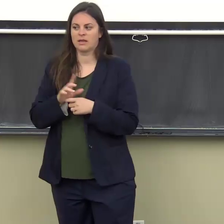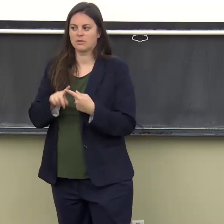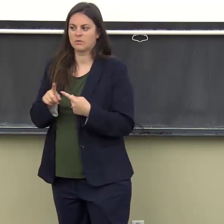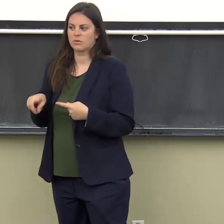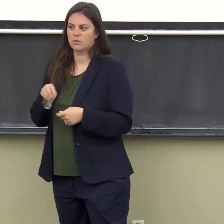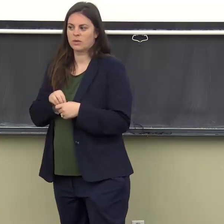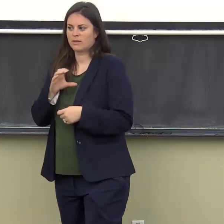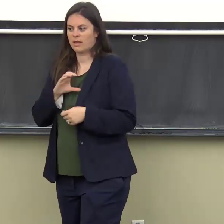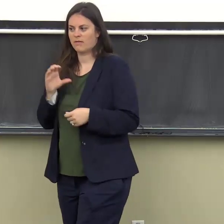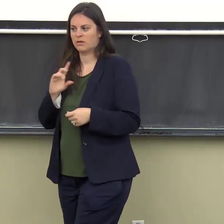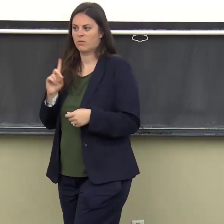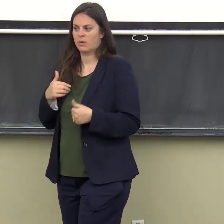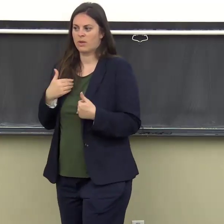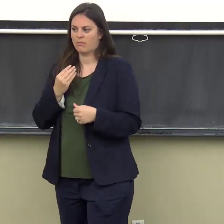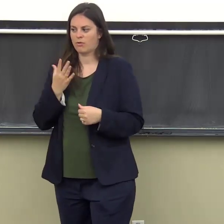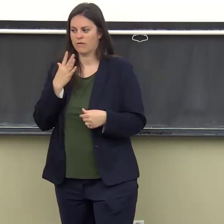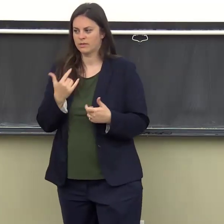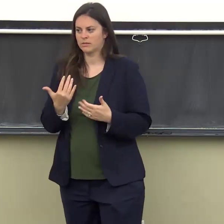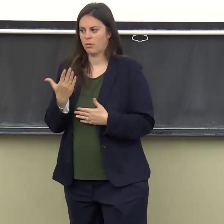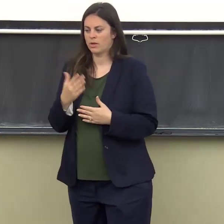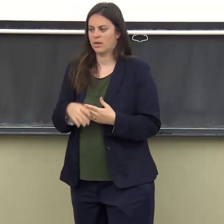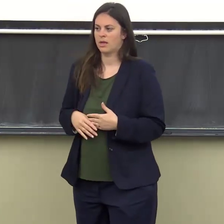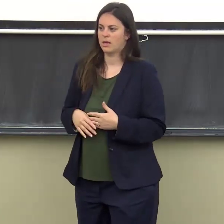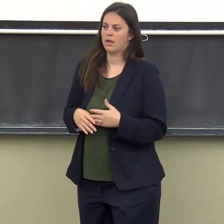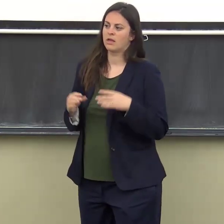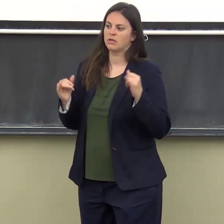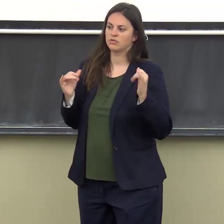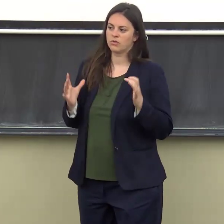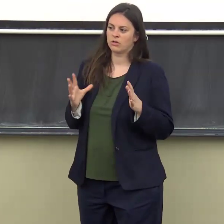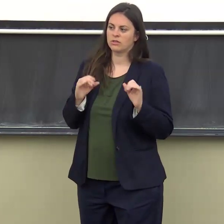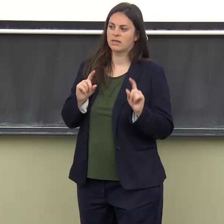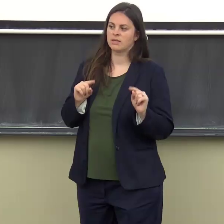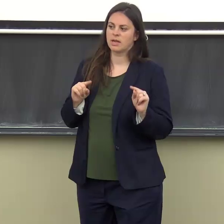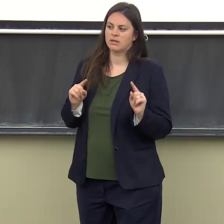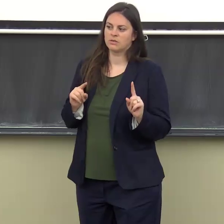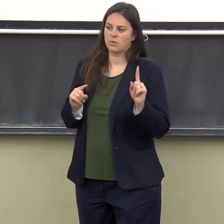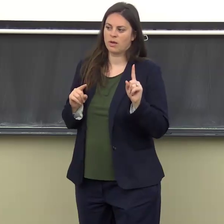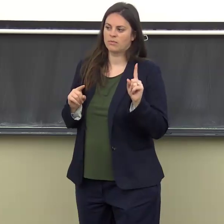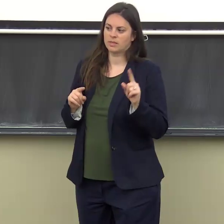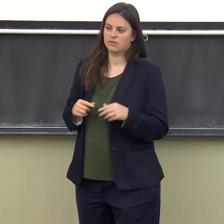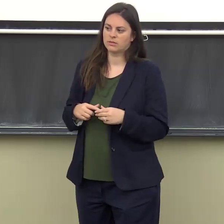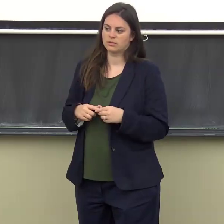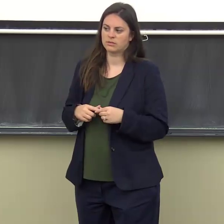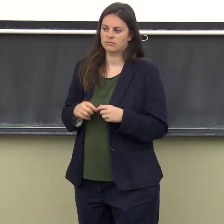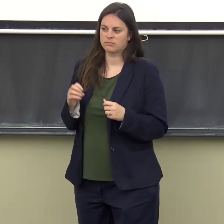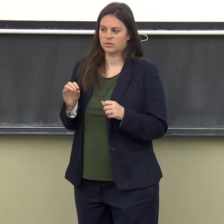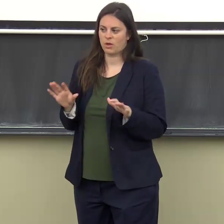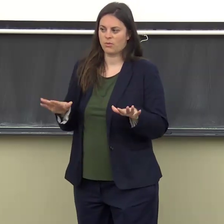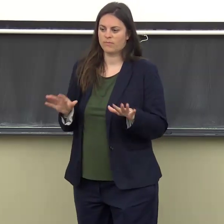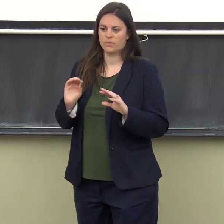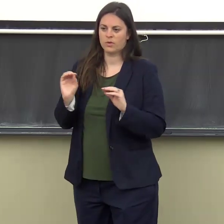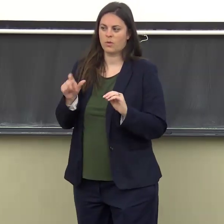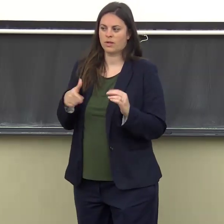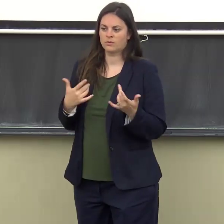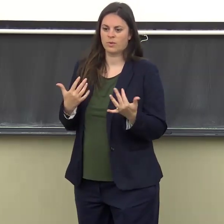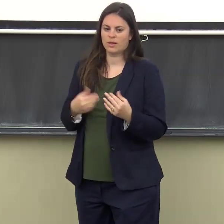y'all down in the cafeteria where we had breakfast. And then instructors and attendees go upstairs to the ballroom. Okay. So nobody